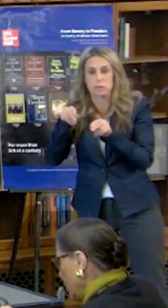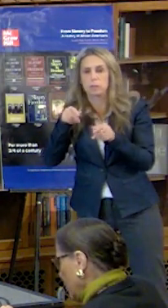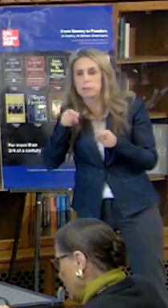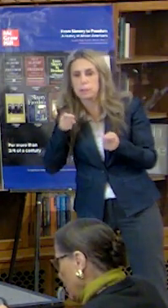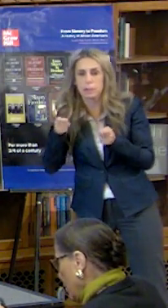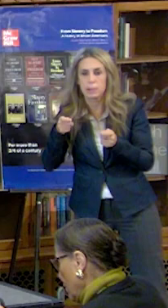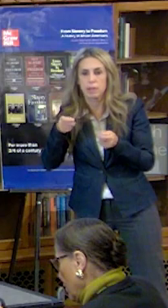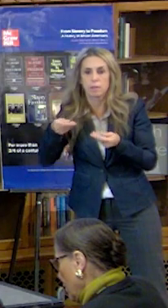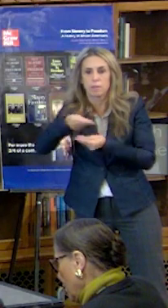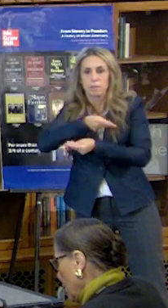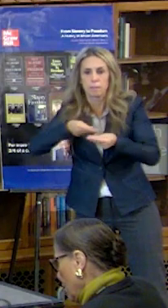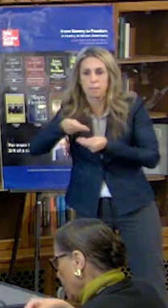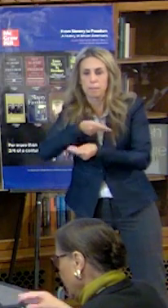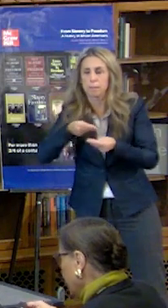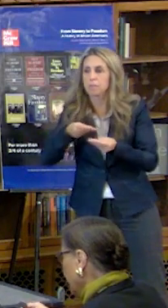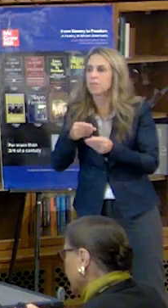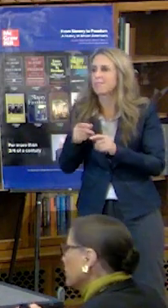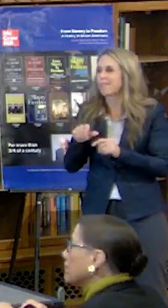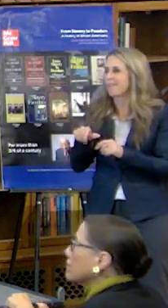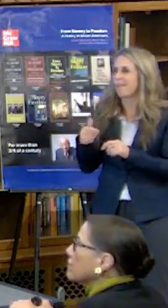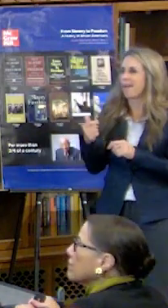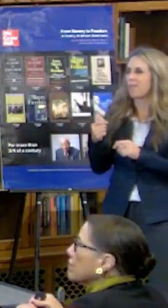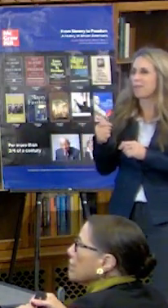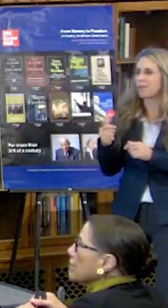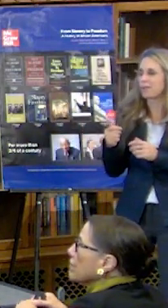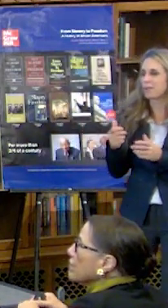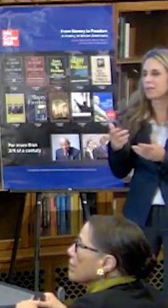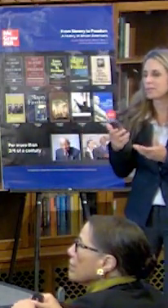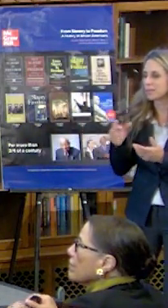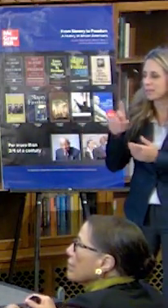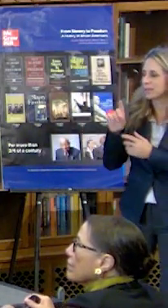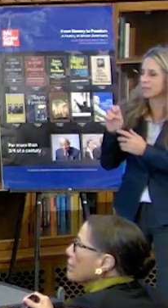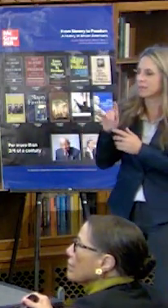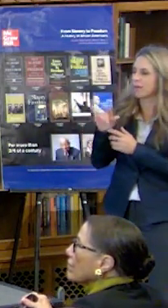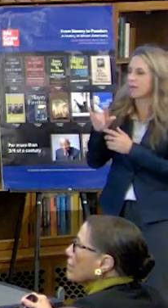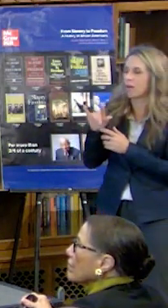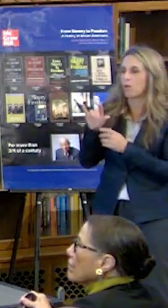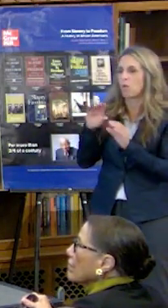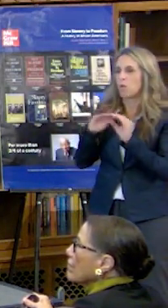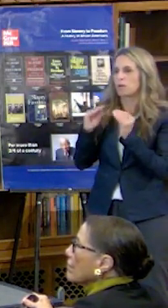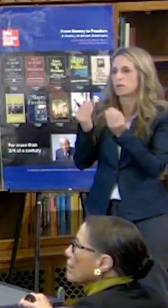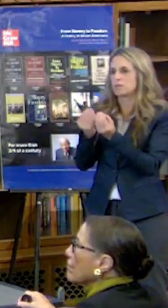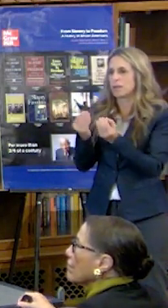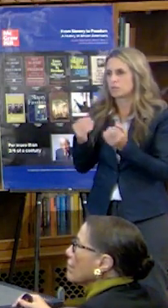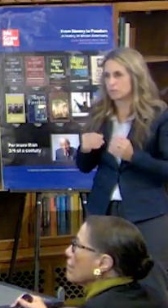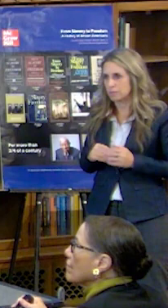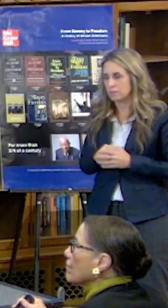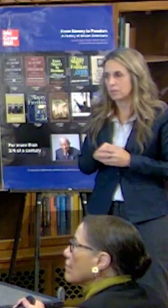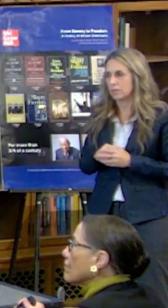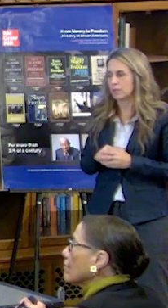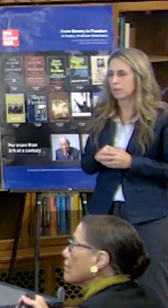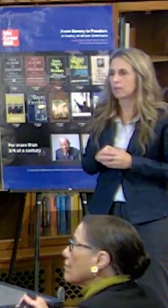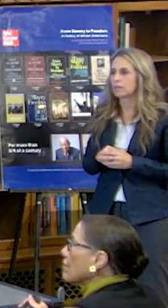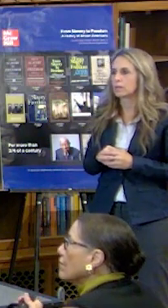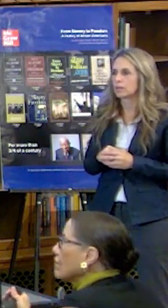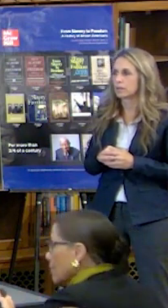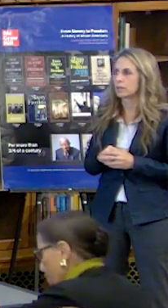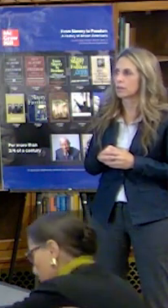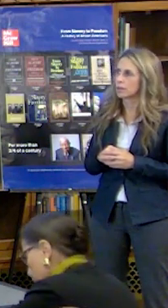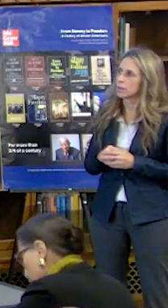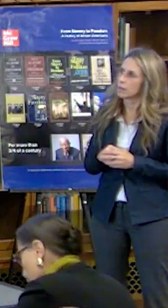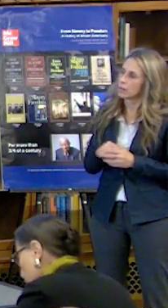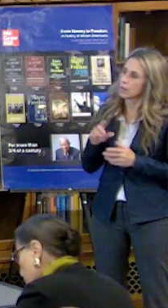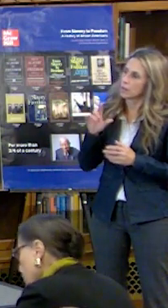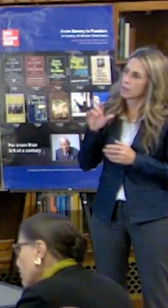three institutions I'm sure there are other dni organizations that have those kinds of Frameworks right and of course this is a moment at